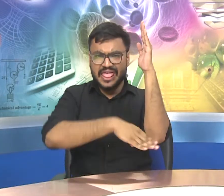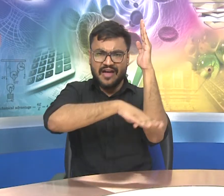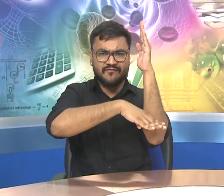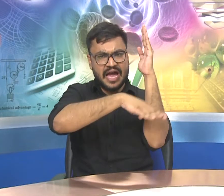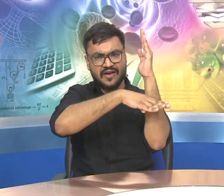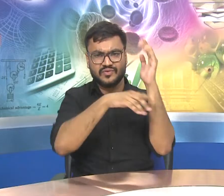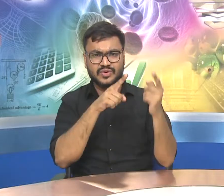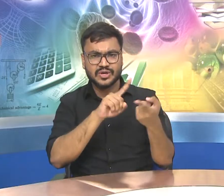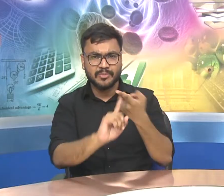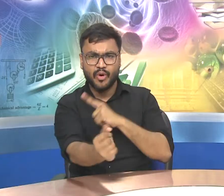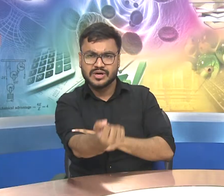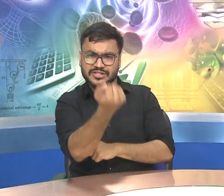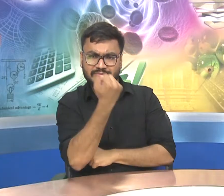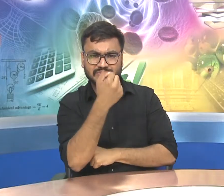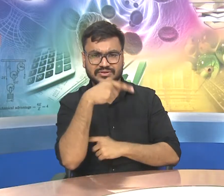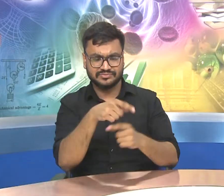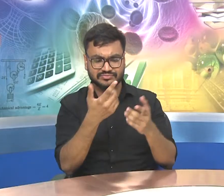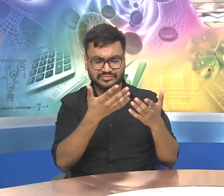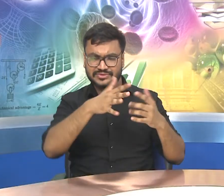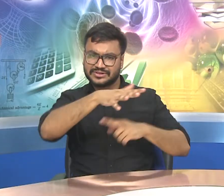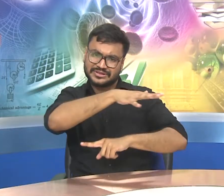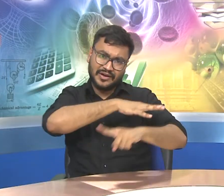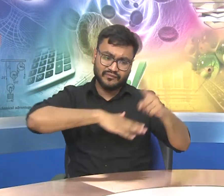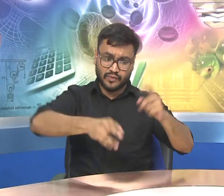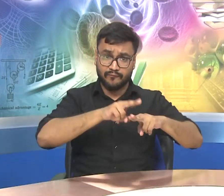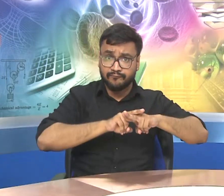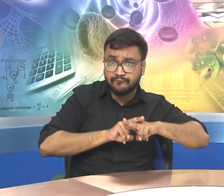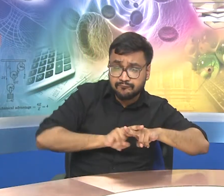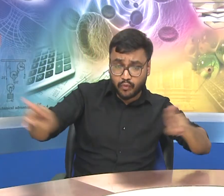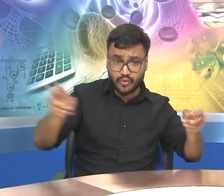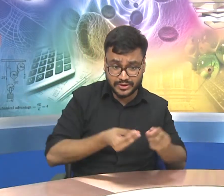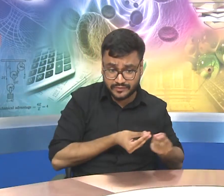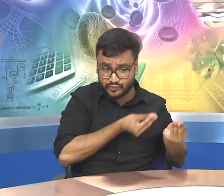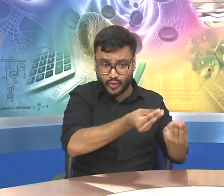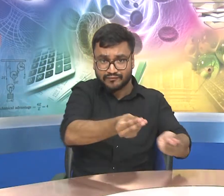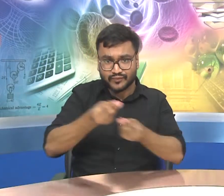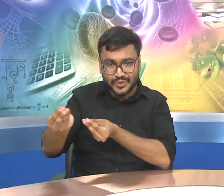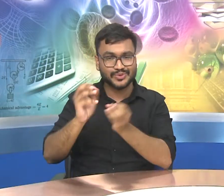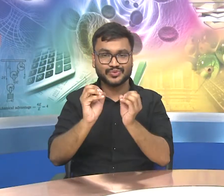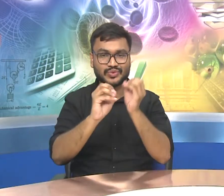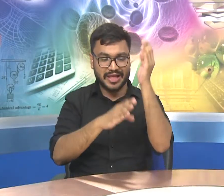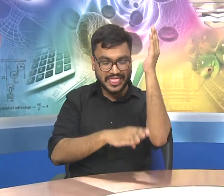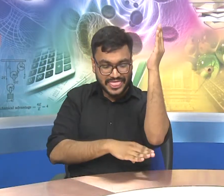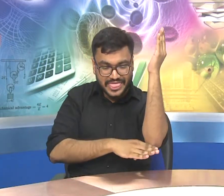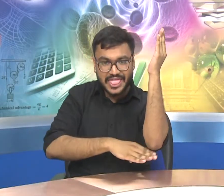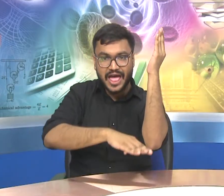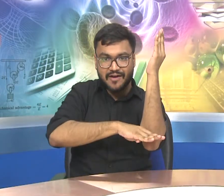At each trophic level, some energy is lost as heat.